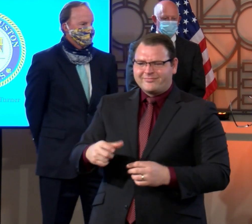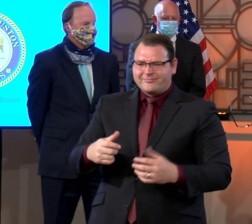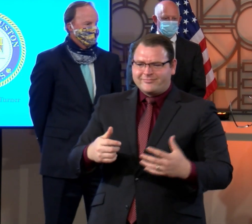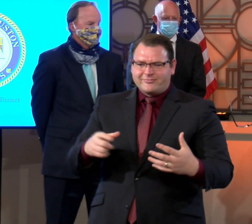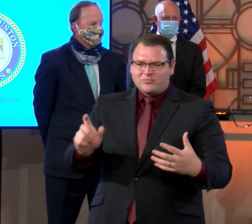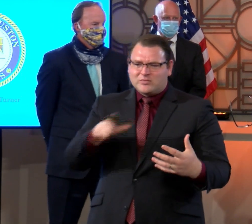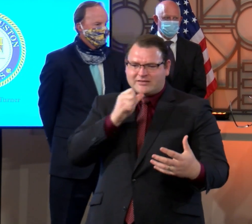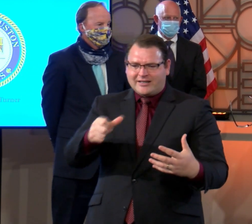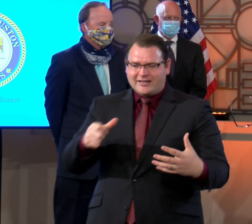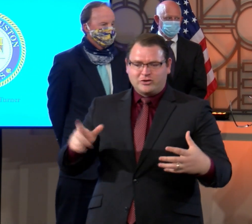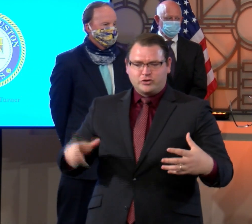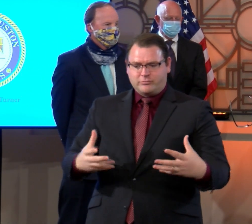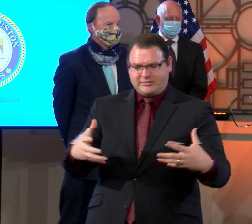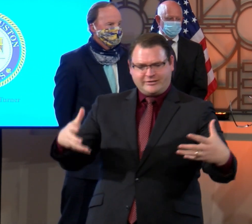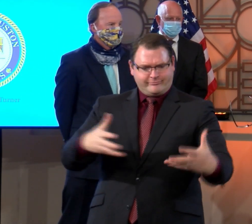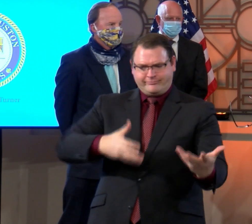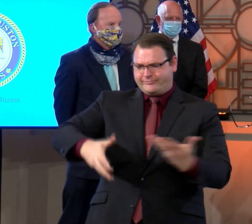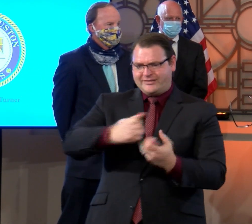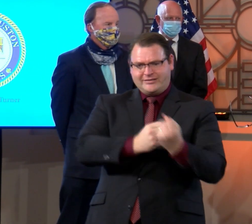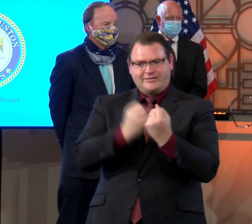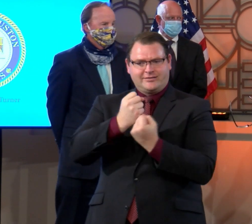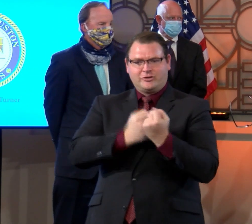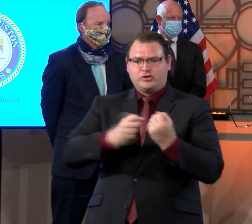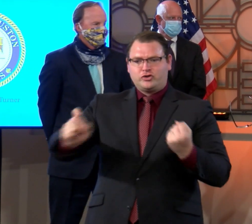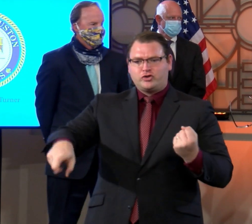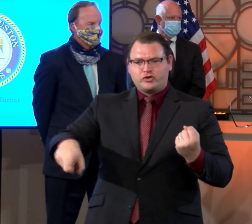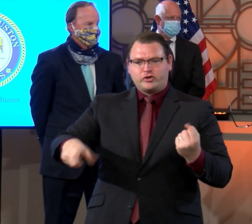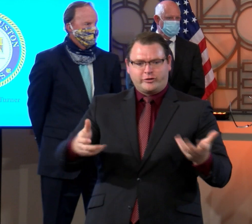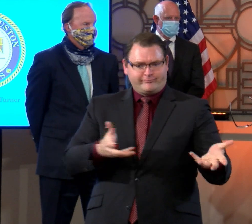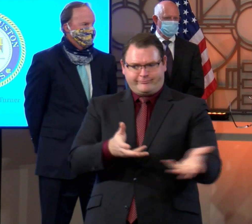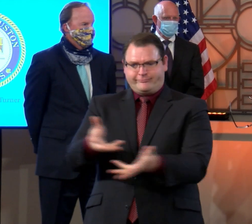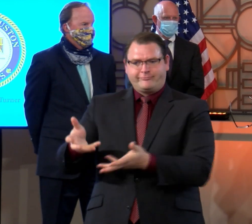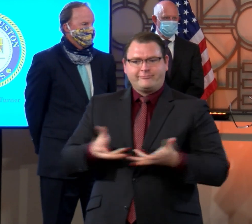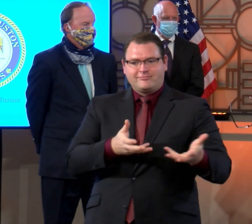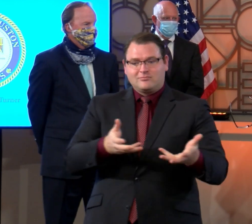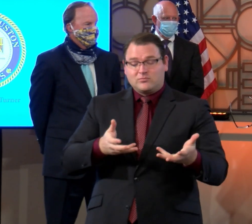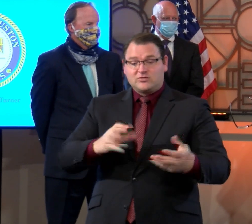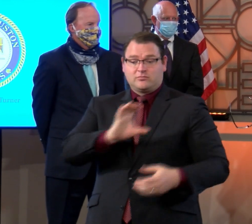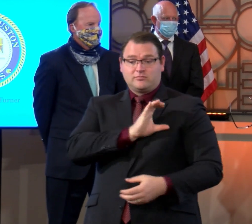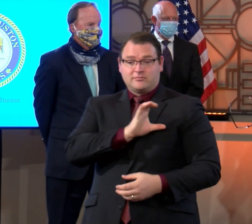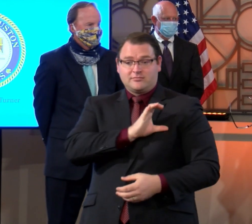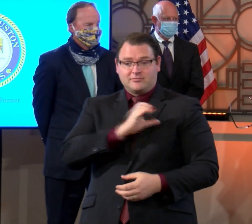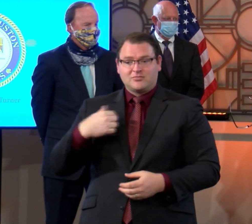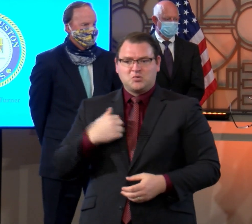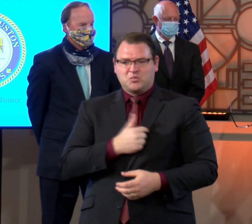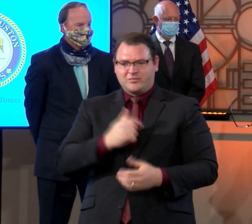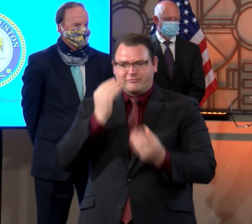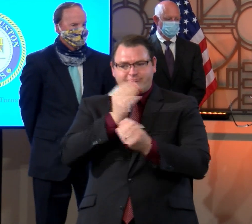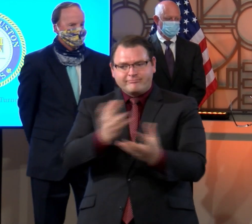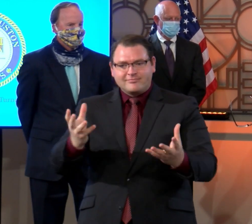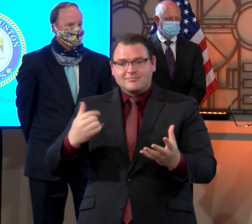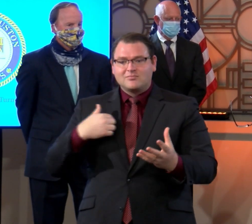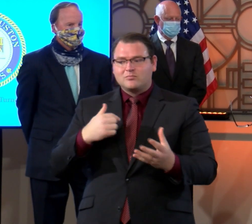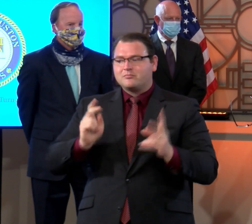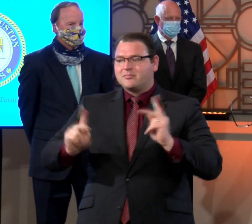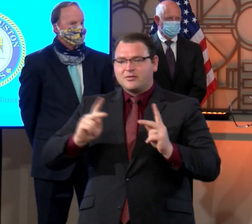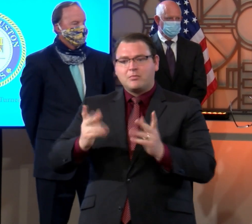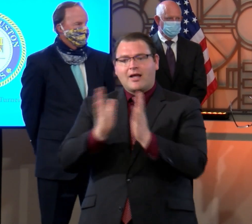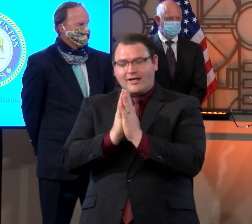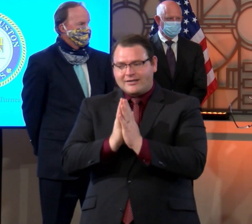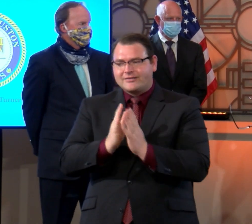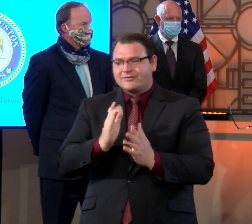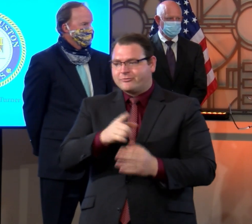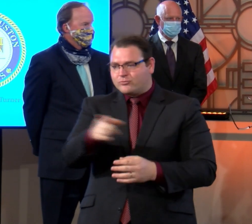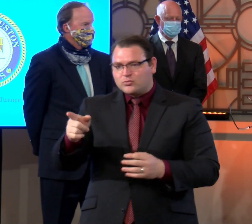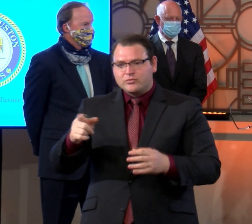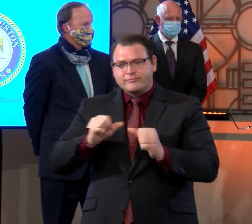you on behalf of the men and women of the Houston Police Department that people will continue to exercise, like the mayor is saying, social distancing, good